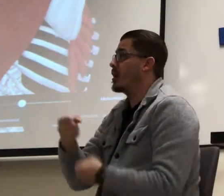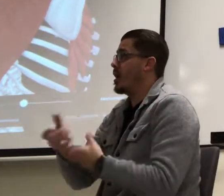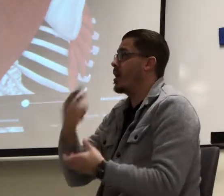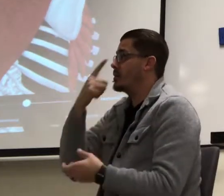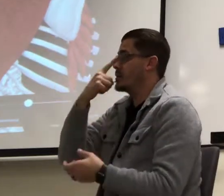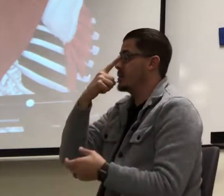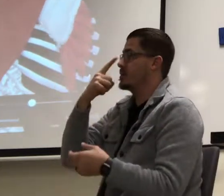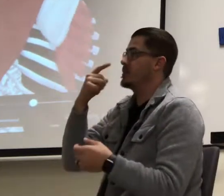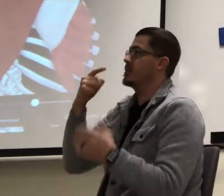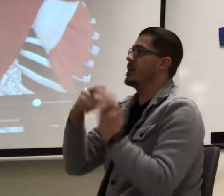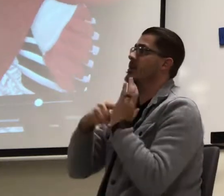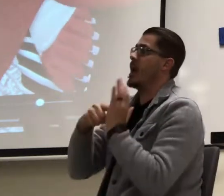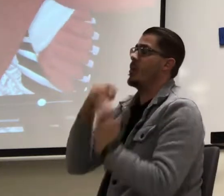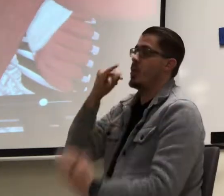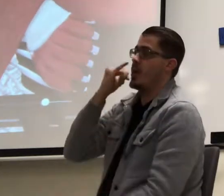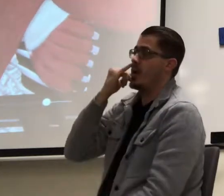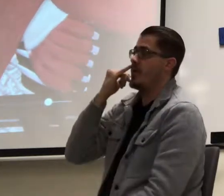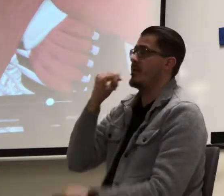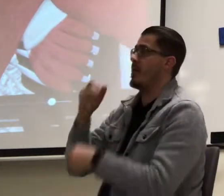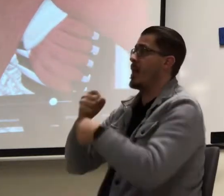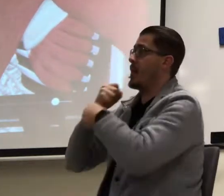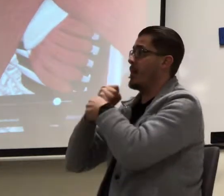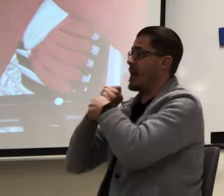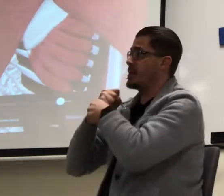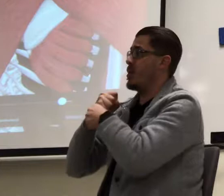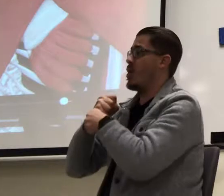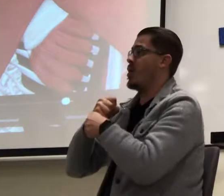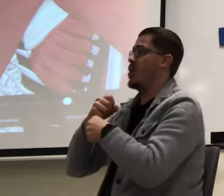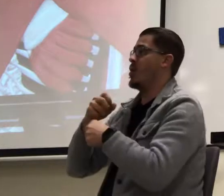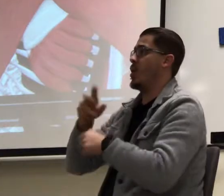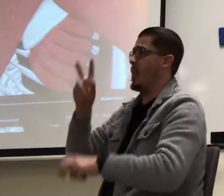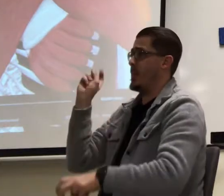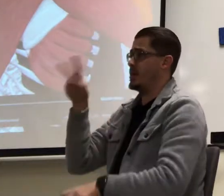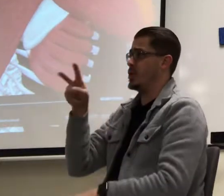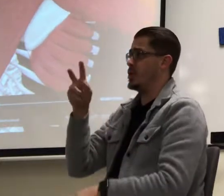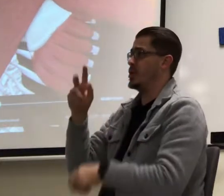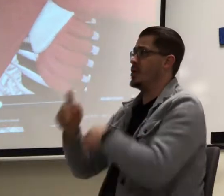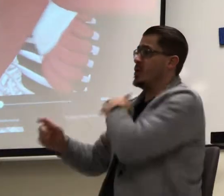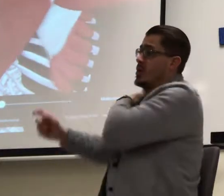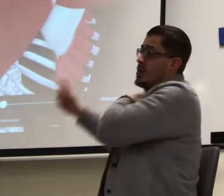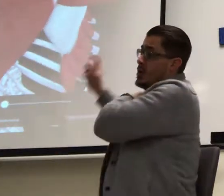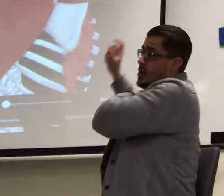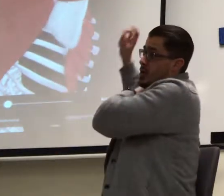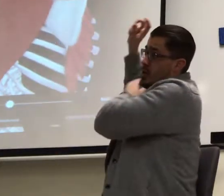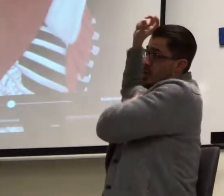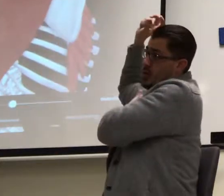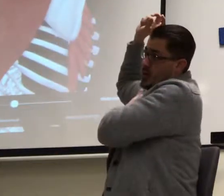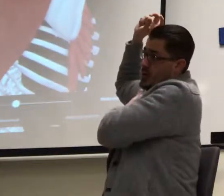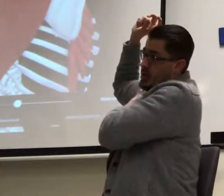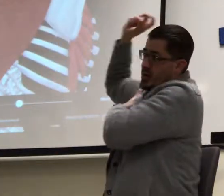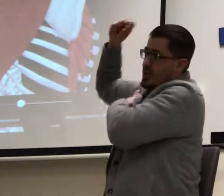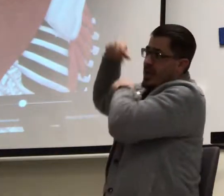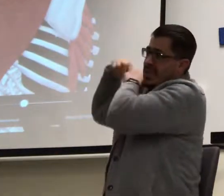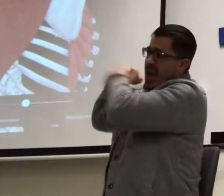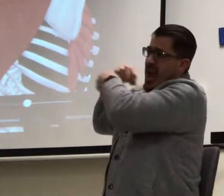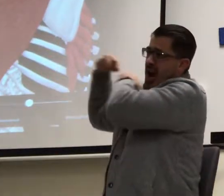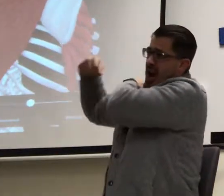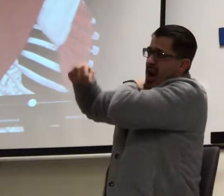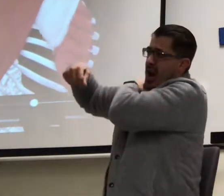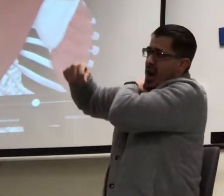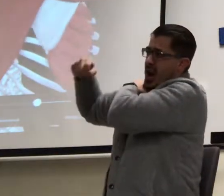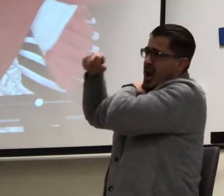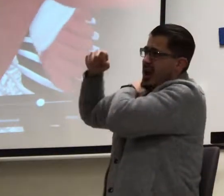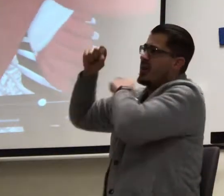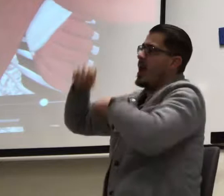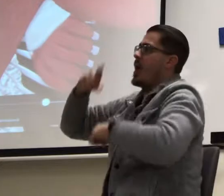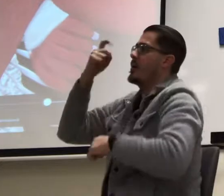for example, it's baseball season, so when pitchers, the throwing motion of a pitcher, you can tear those rotator cuff muscles